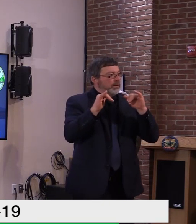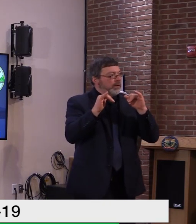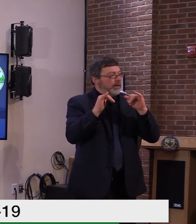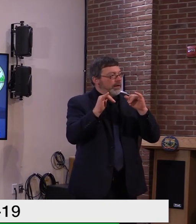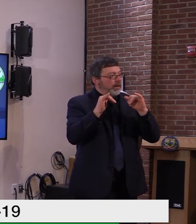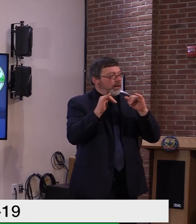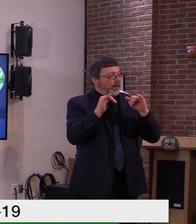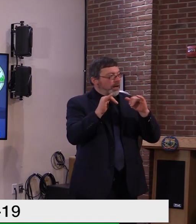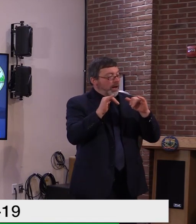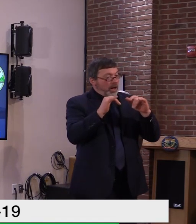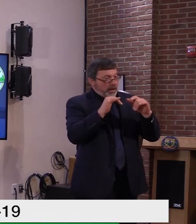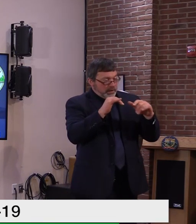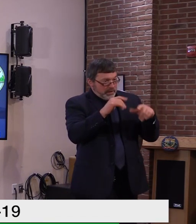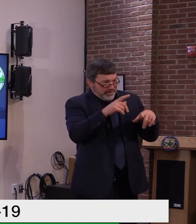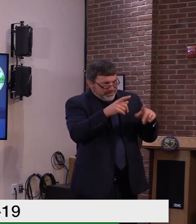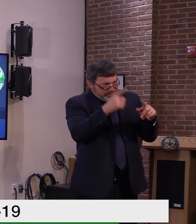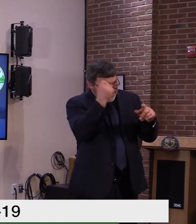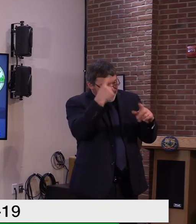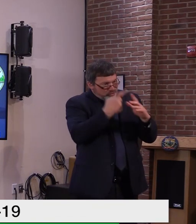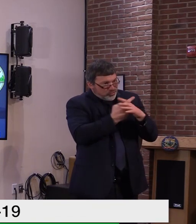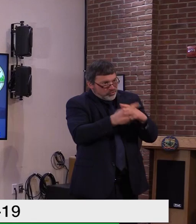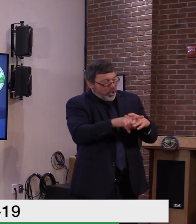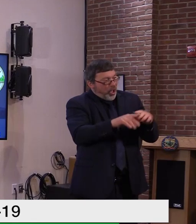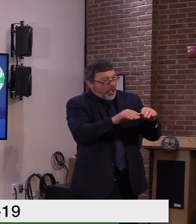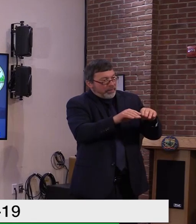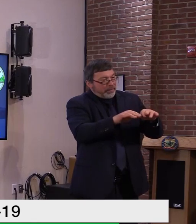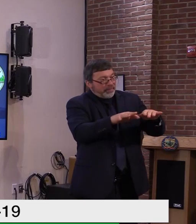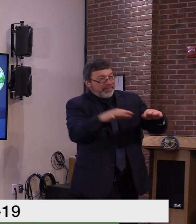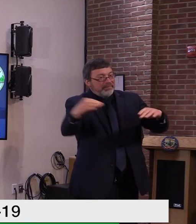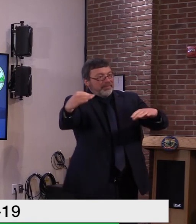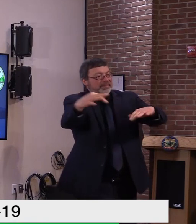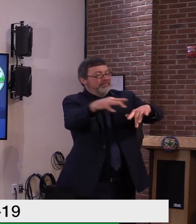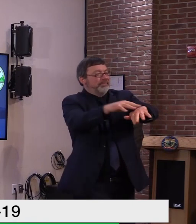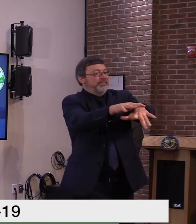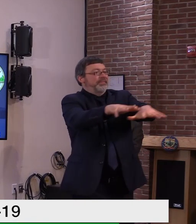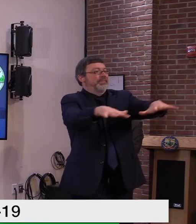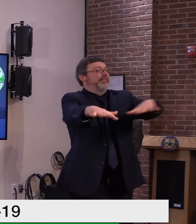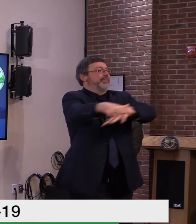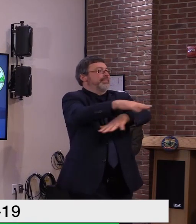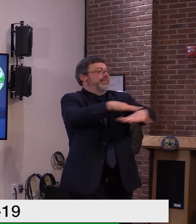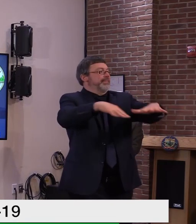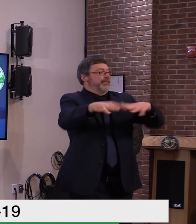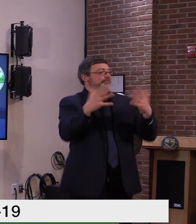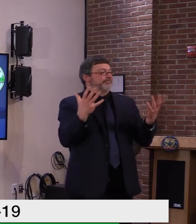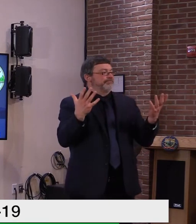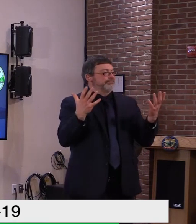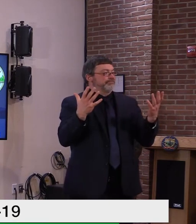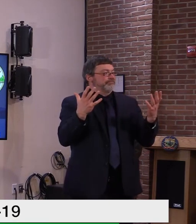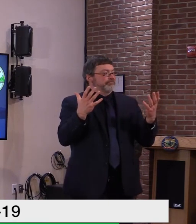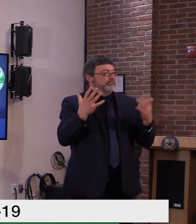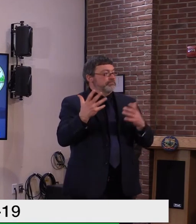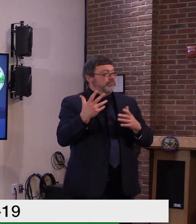exercises. It's too early for me to say anything more about the veterans home because, as you heard, we're literally